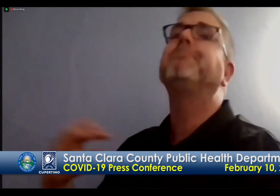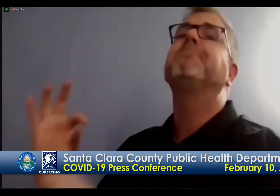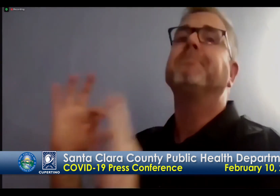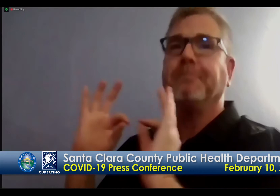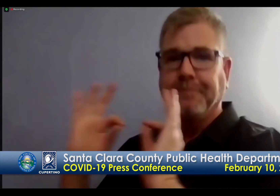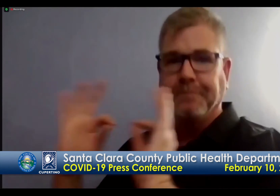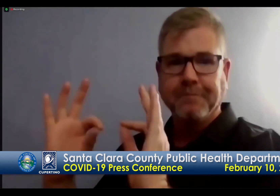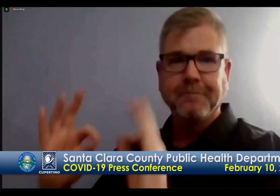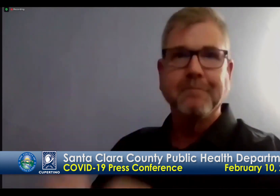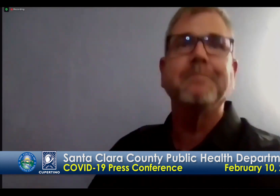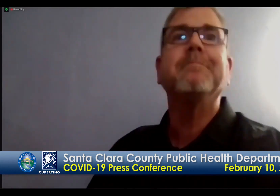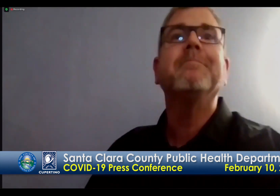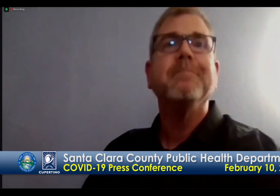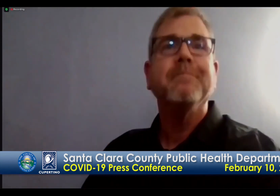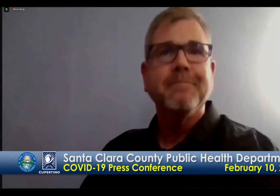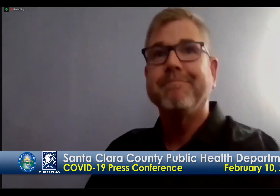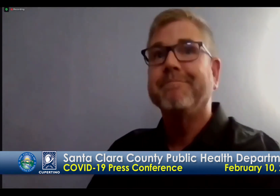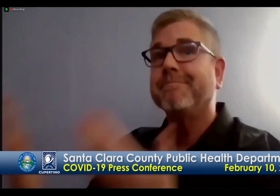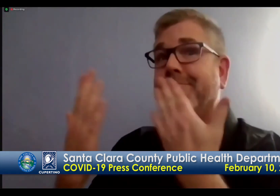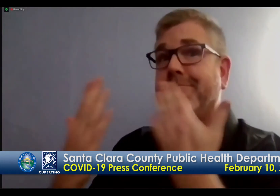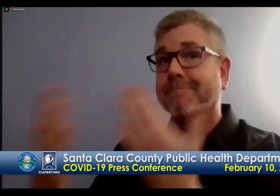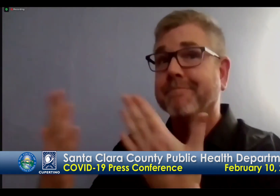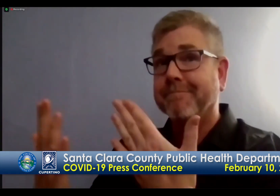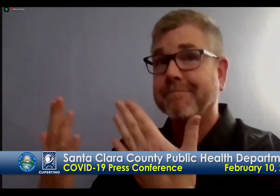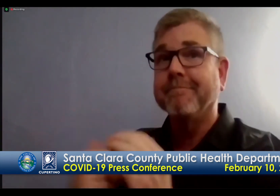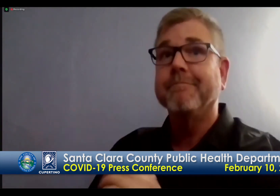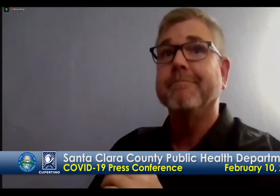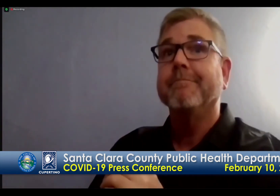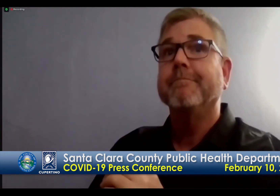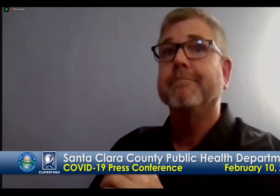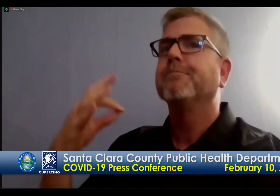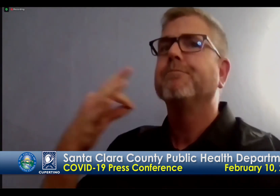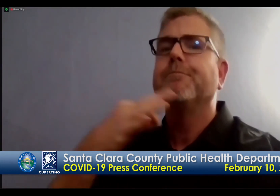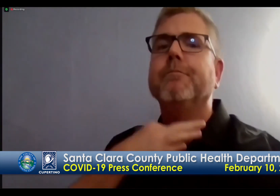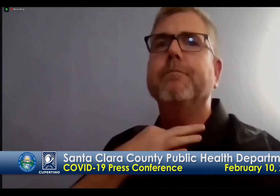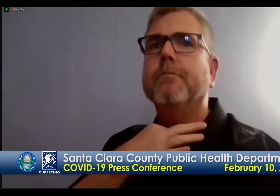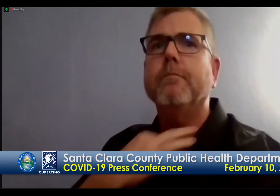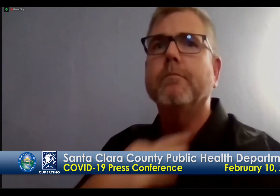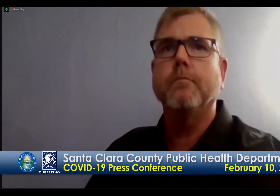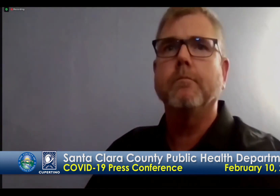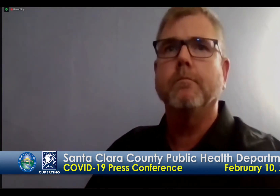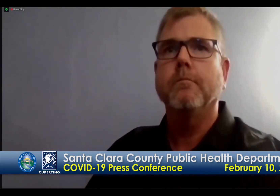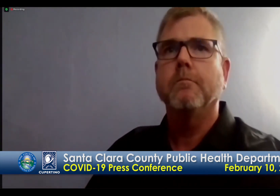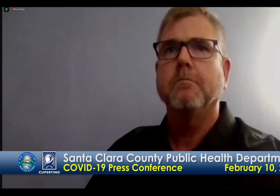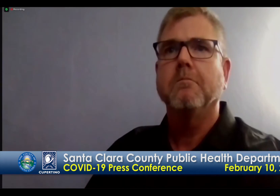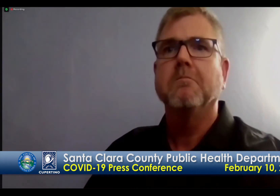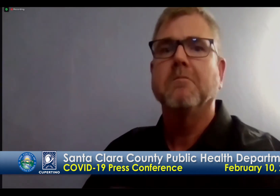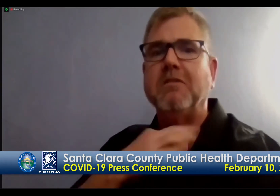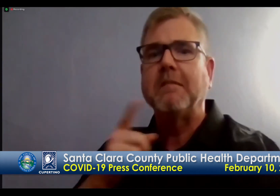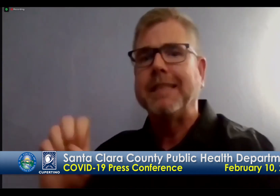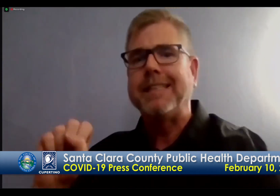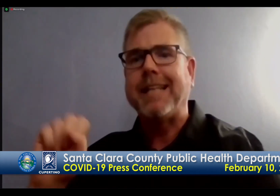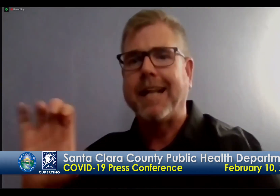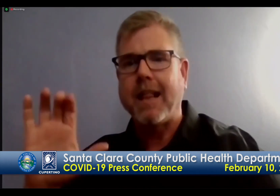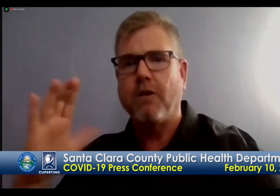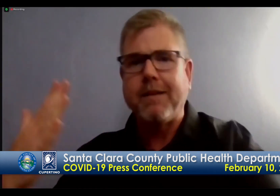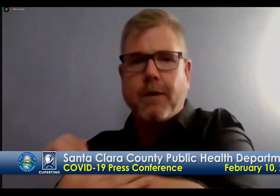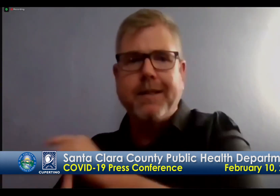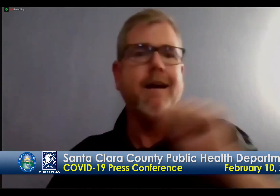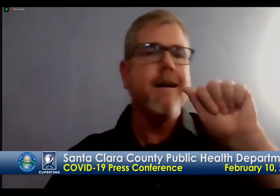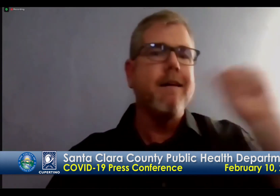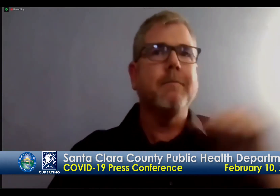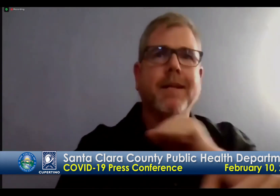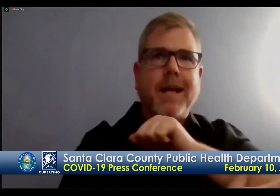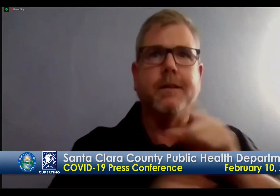for answering our questions. I was curious about the condition of both the Santa Clara and Alameda patient, if they're doing okay, given that we've heard that